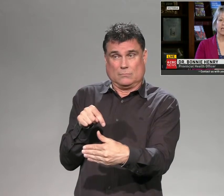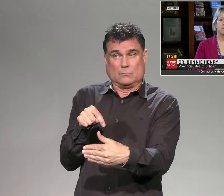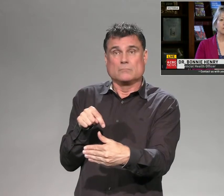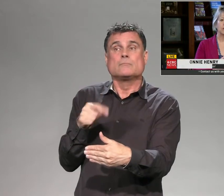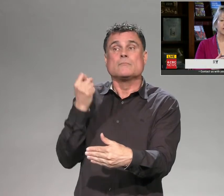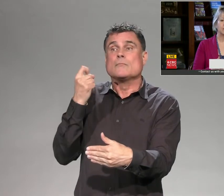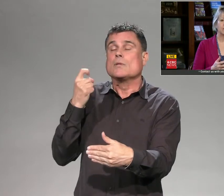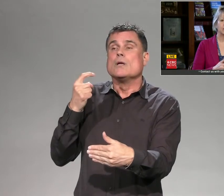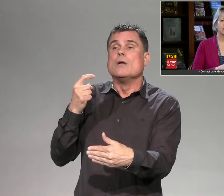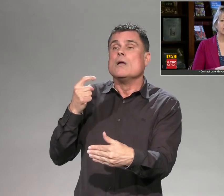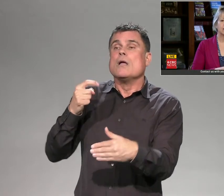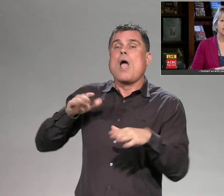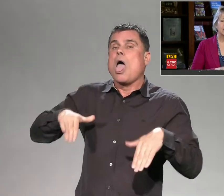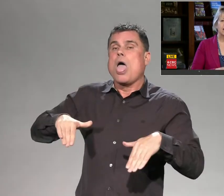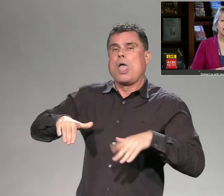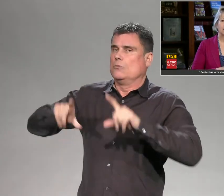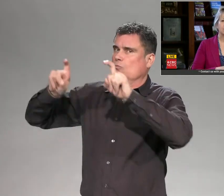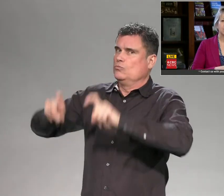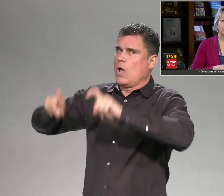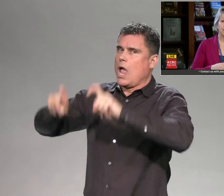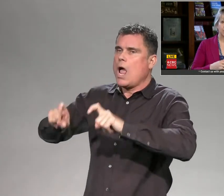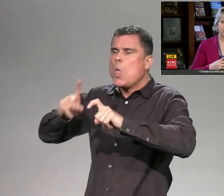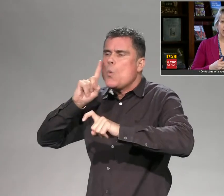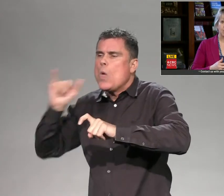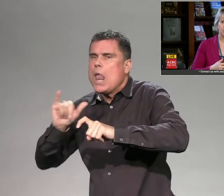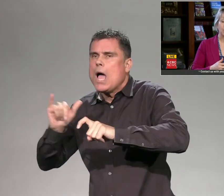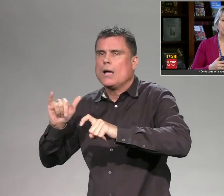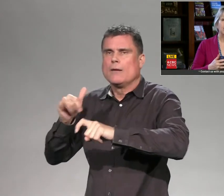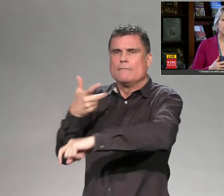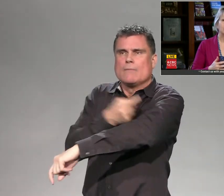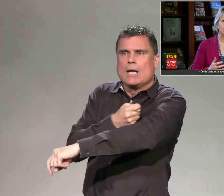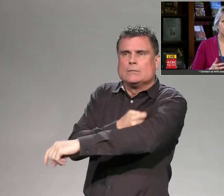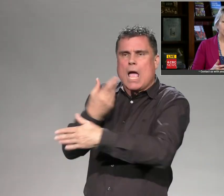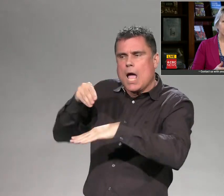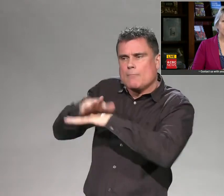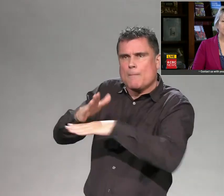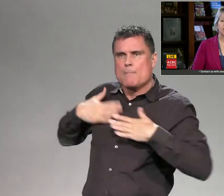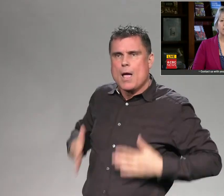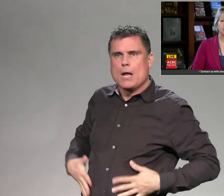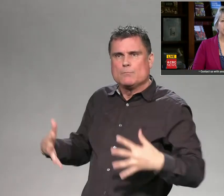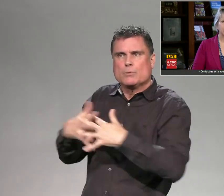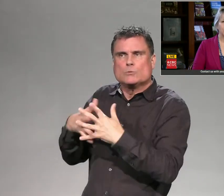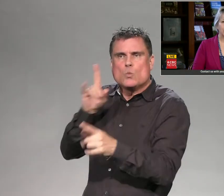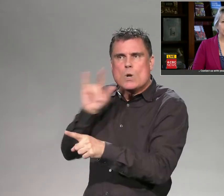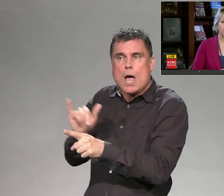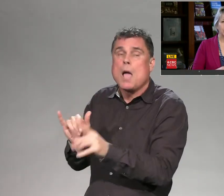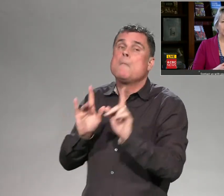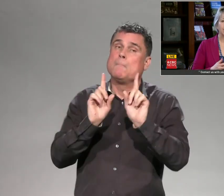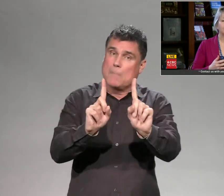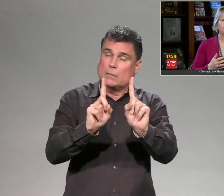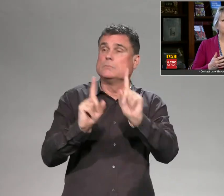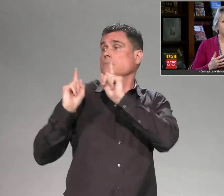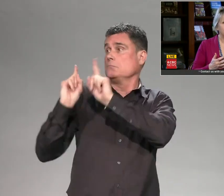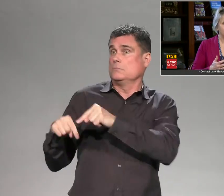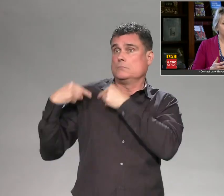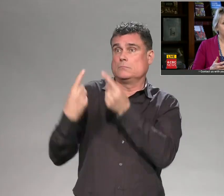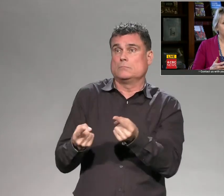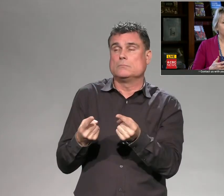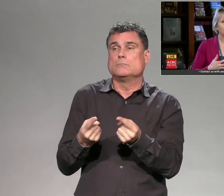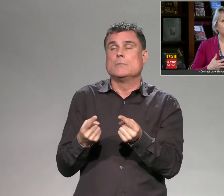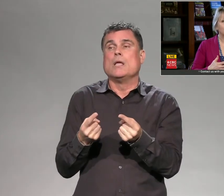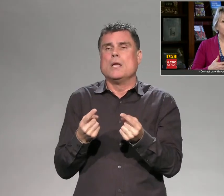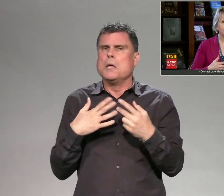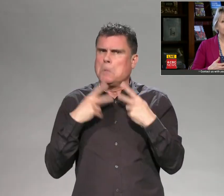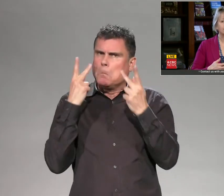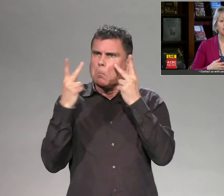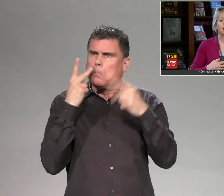caution that came out when they first came out. But we now know they've been used in pregnant women, and we know that pregnant women